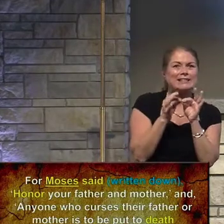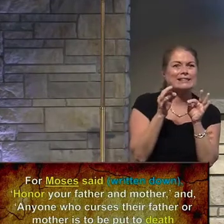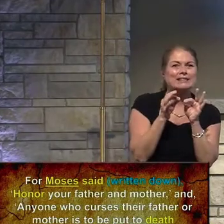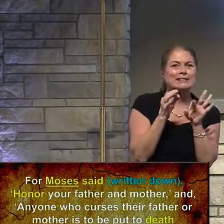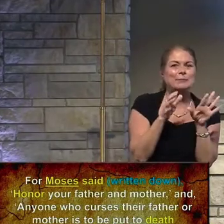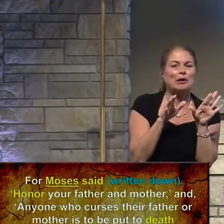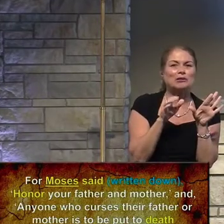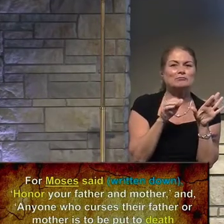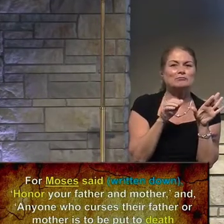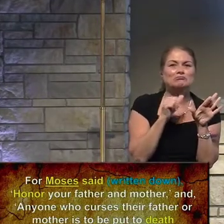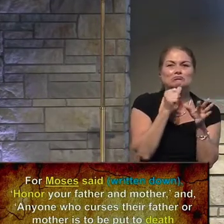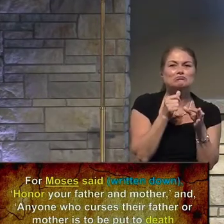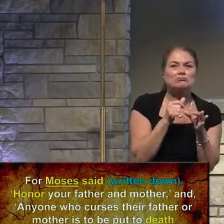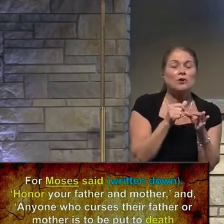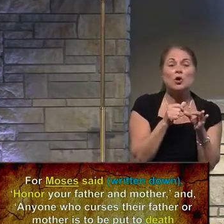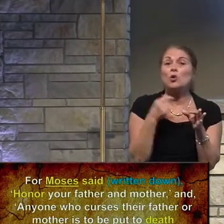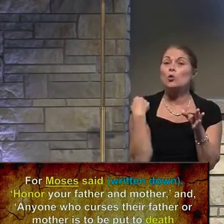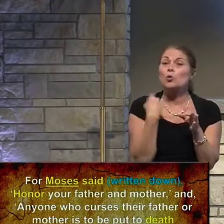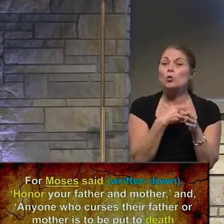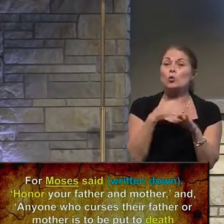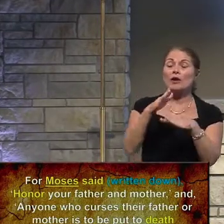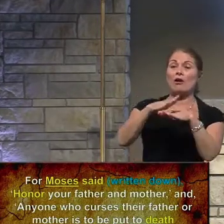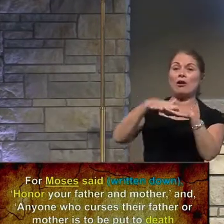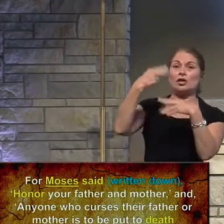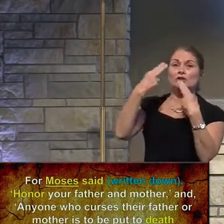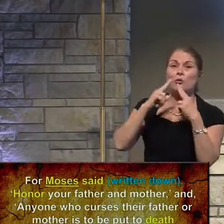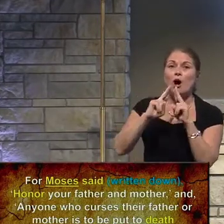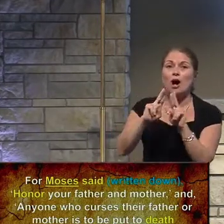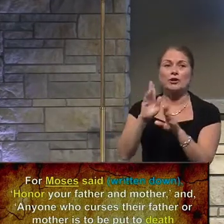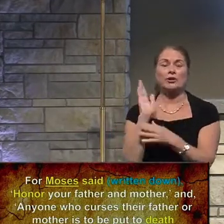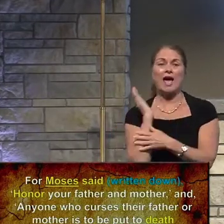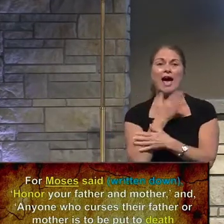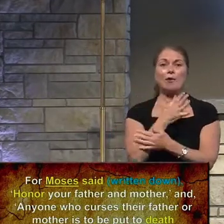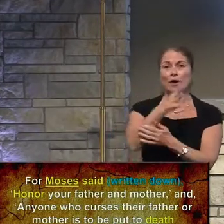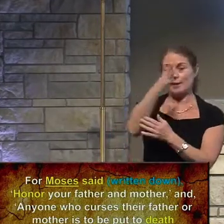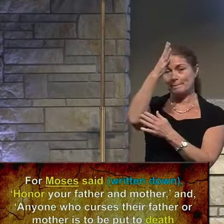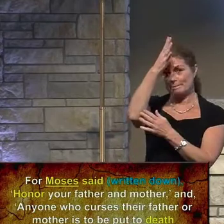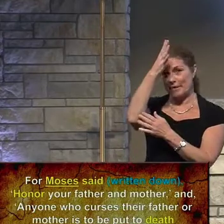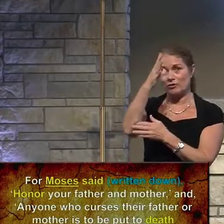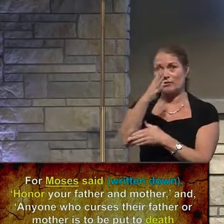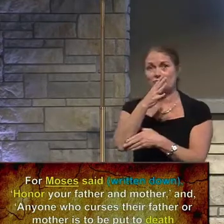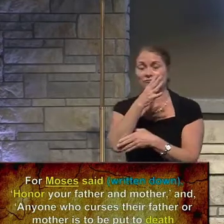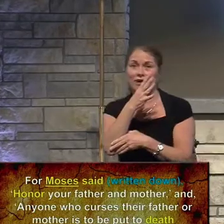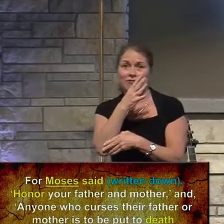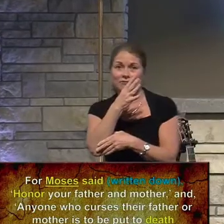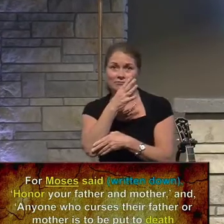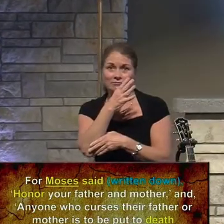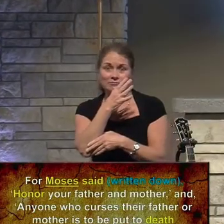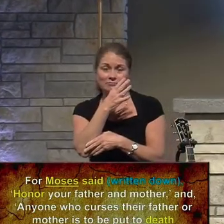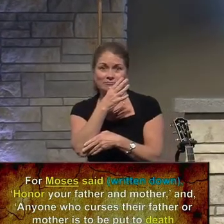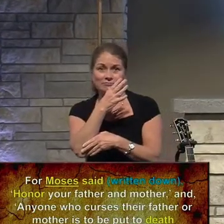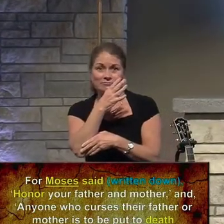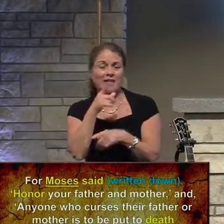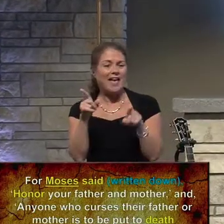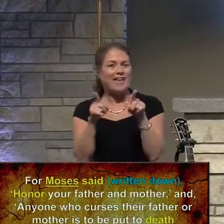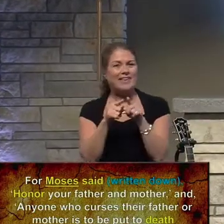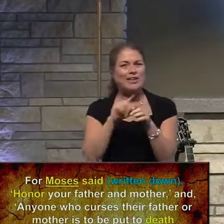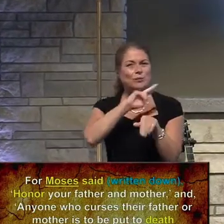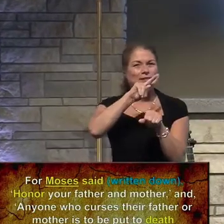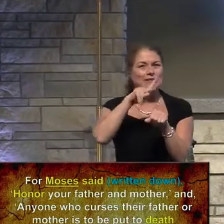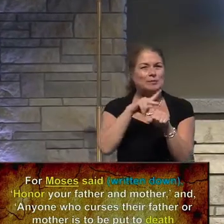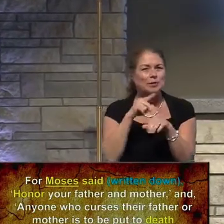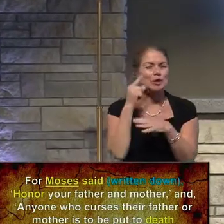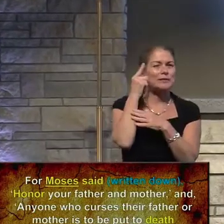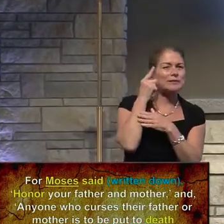We're called to honor our mother and our father. I bet once again, as Peter was recalling